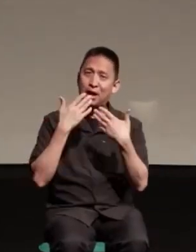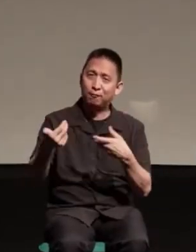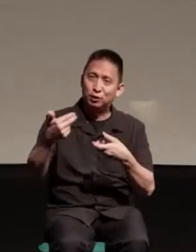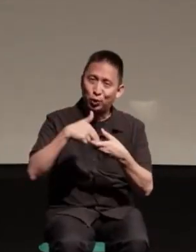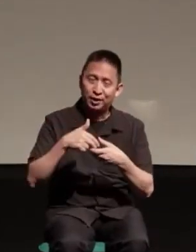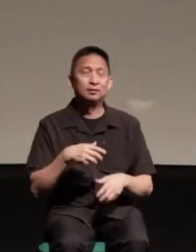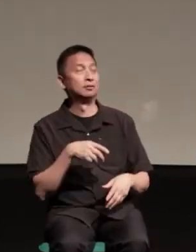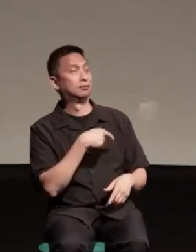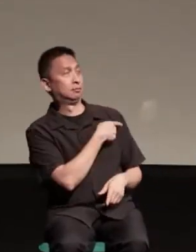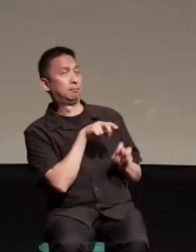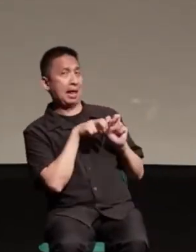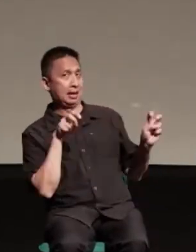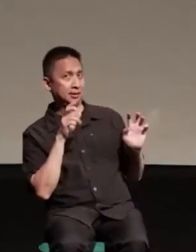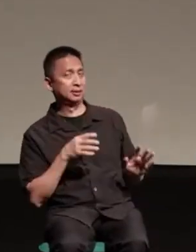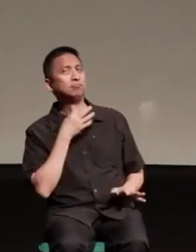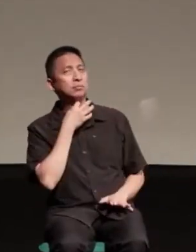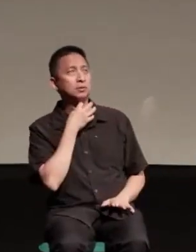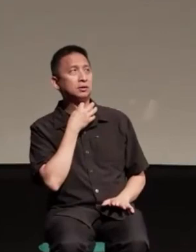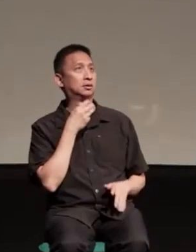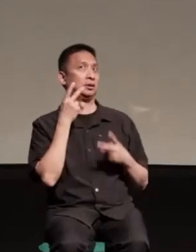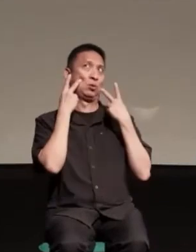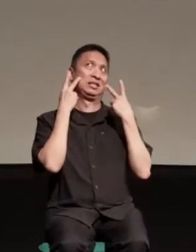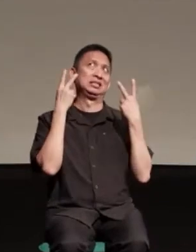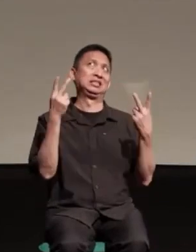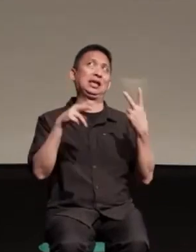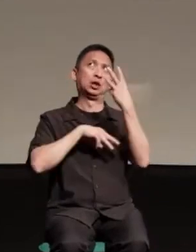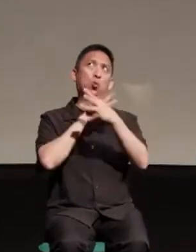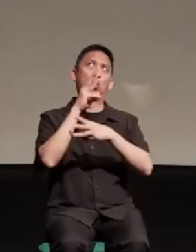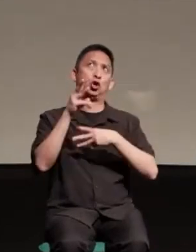curious, as we look around in kind of this vast